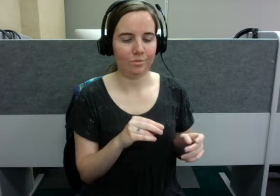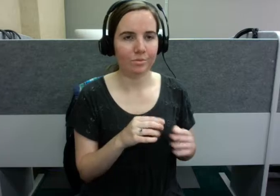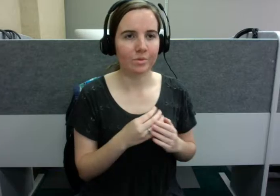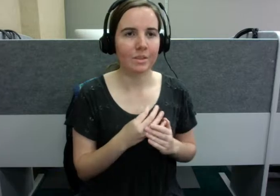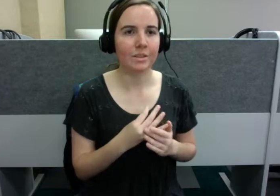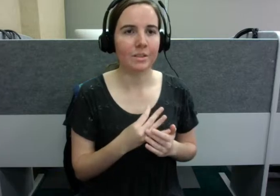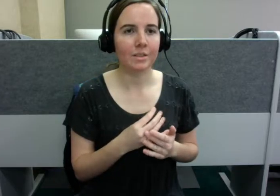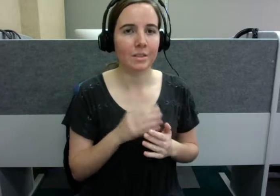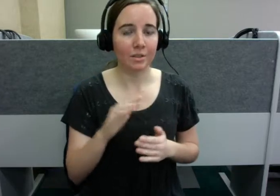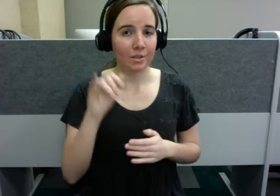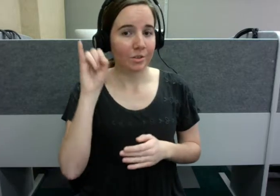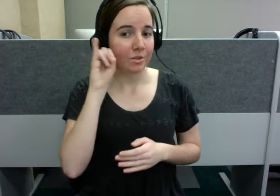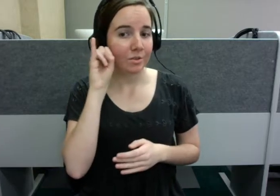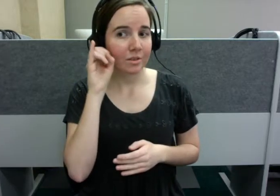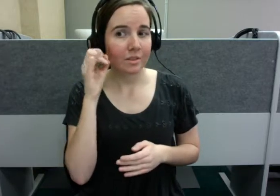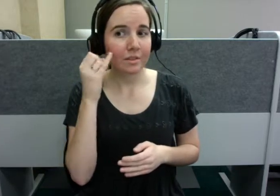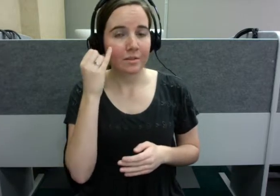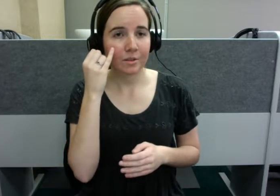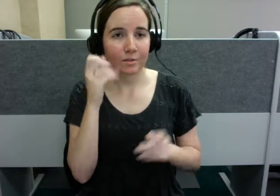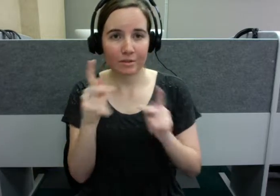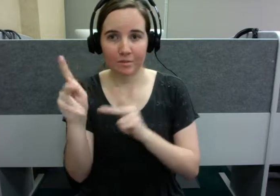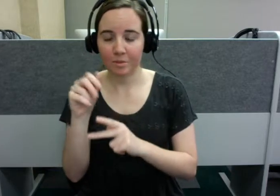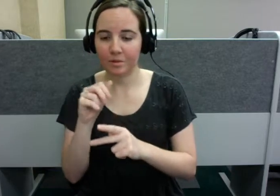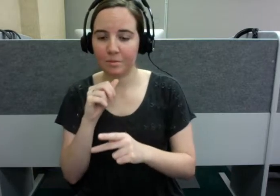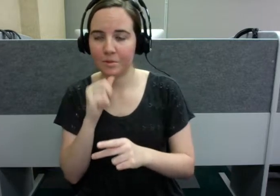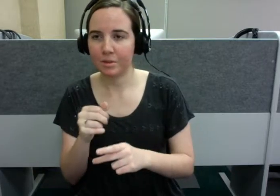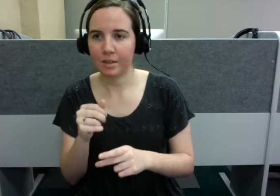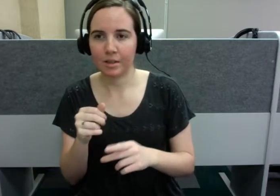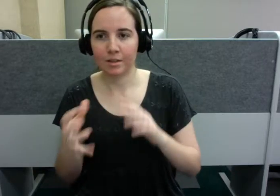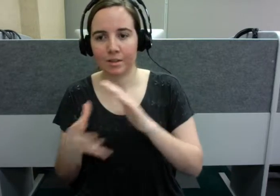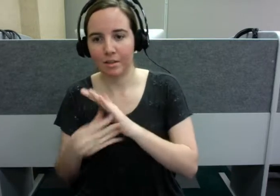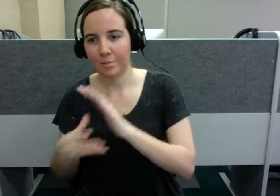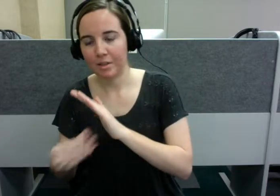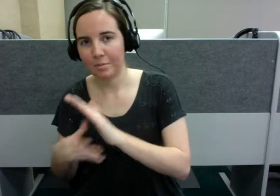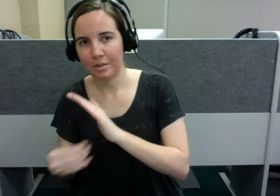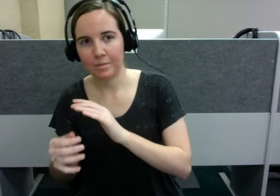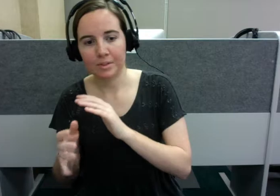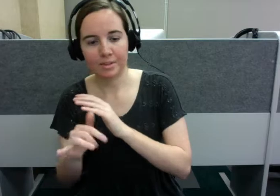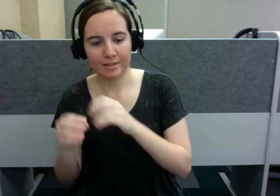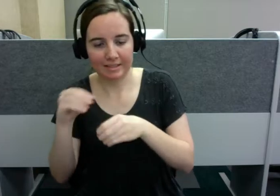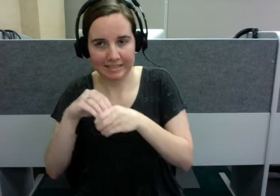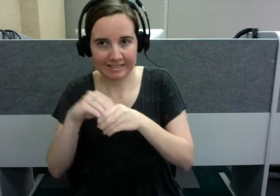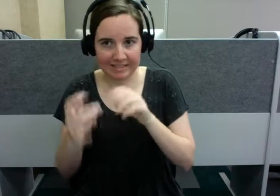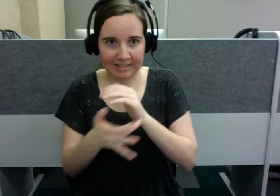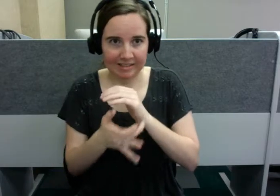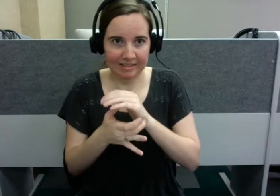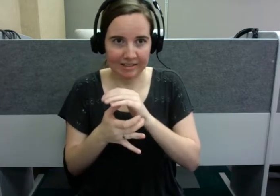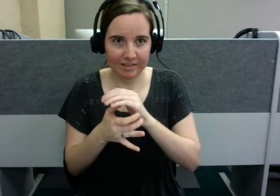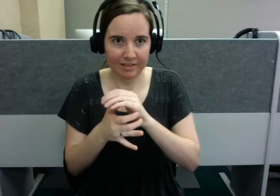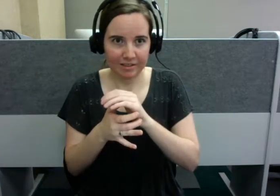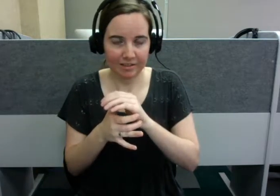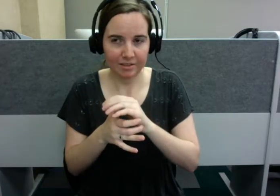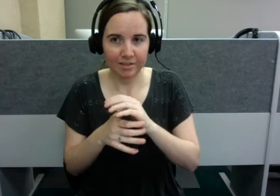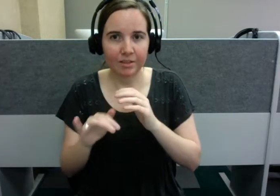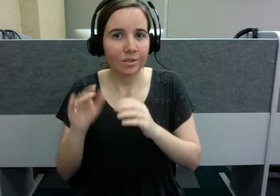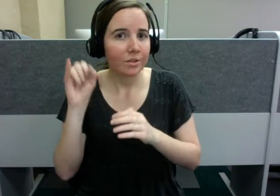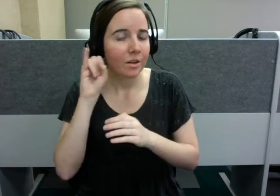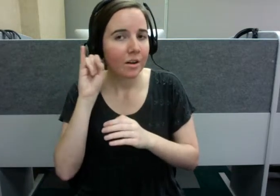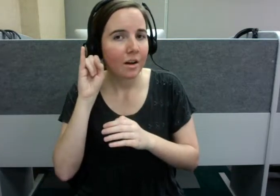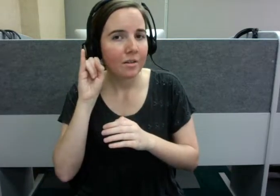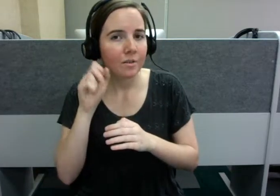same interface, the same circuitry, the same board over and over, all that, that's what makes it equally as possible as the genius that